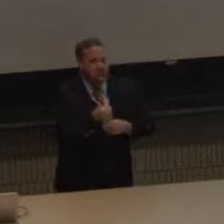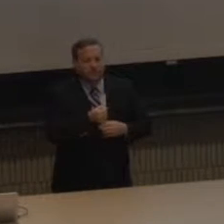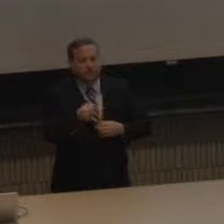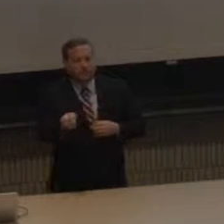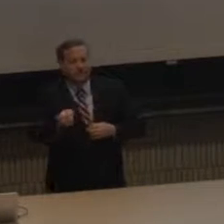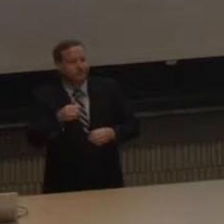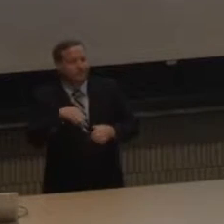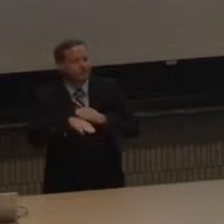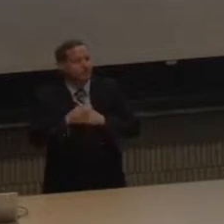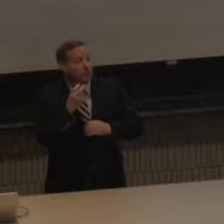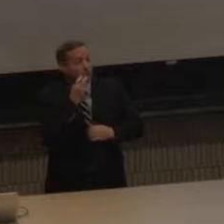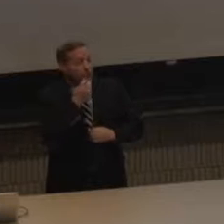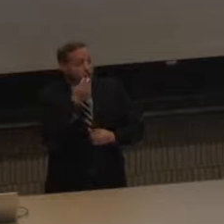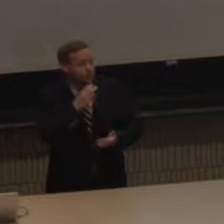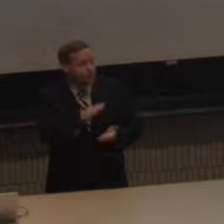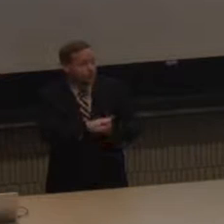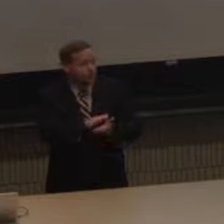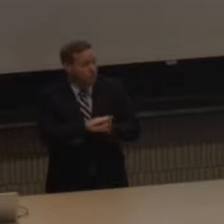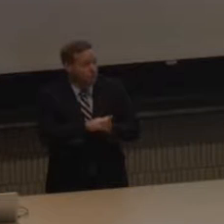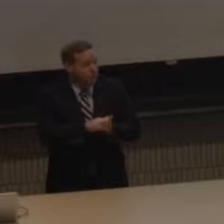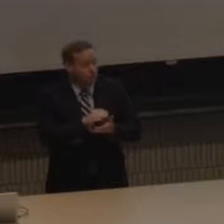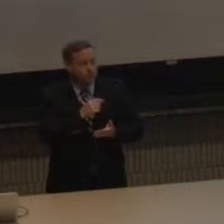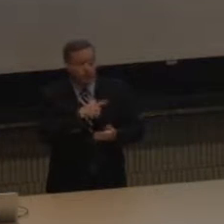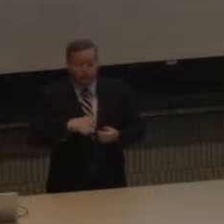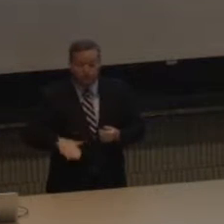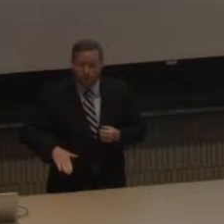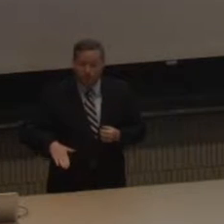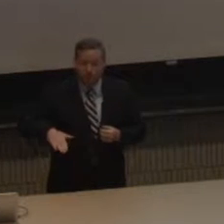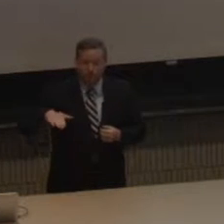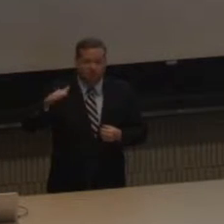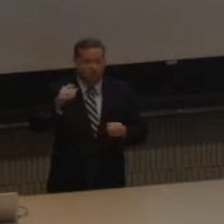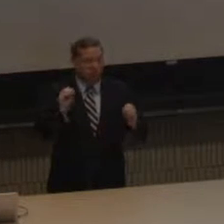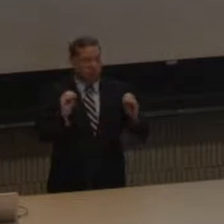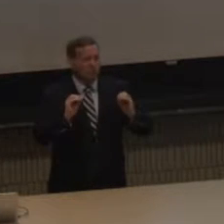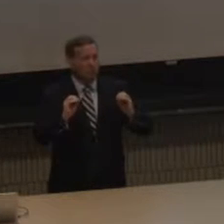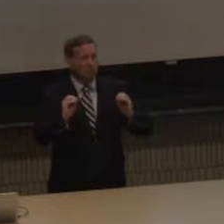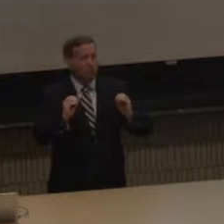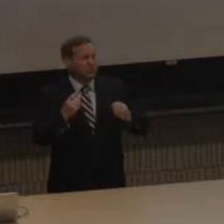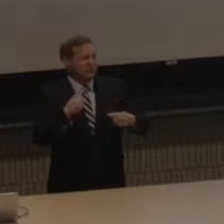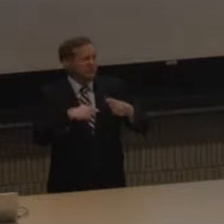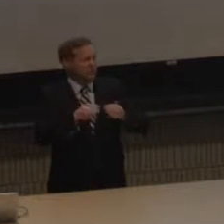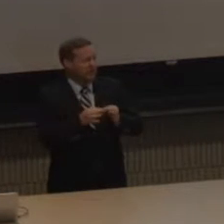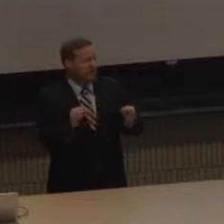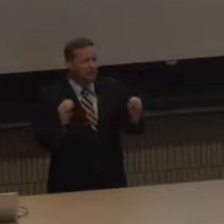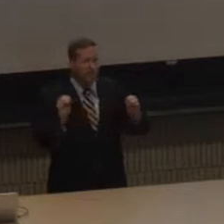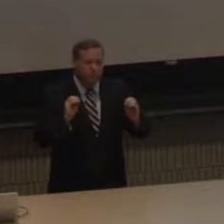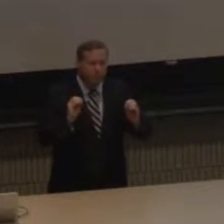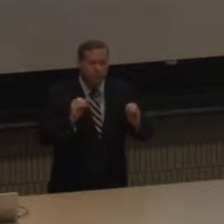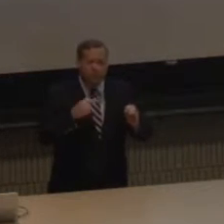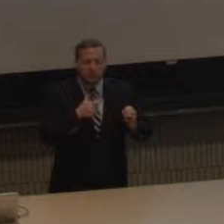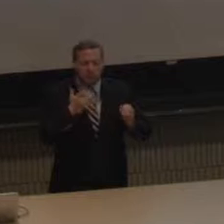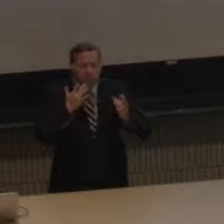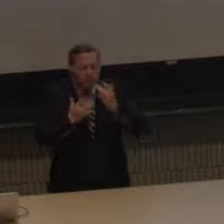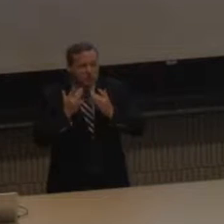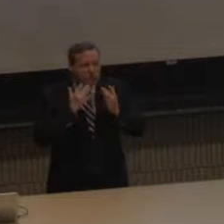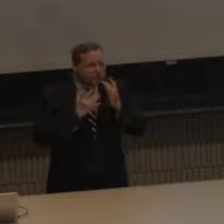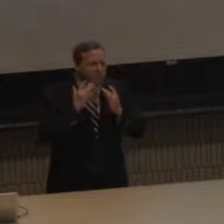quite surprised and uncertain about how to manage this, and they put him initially in an oral program where there was no sign